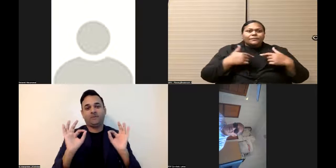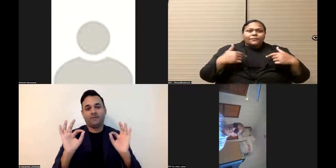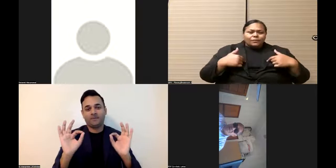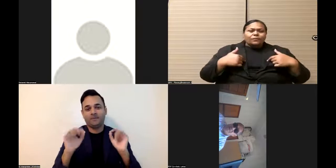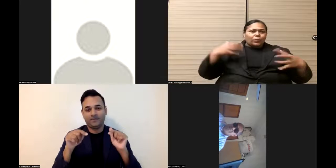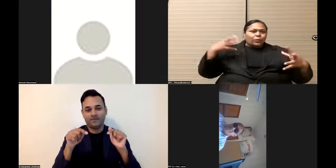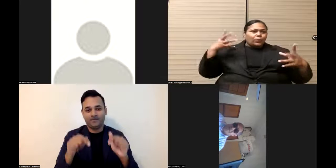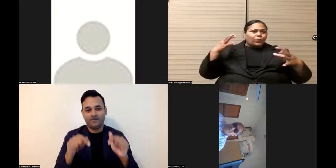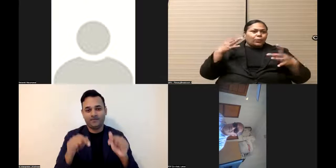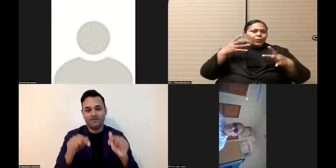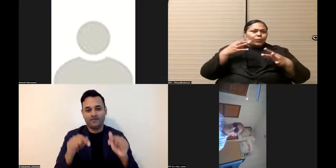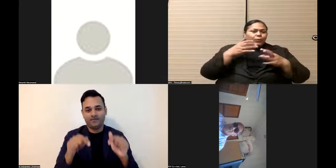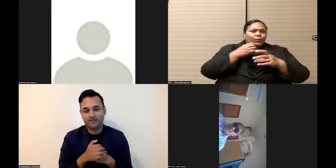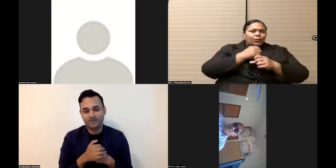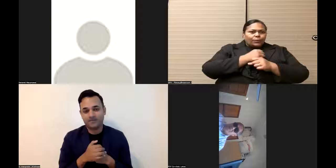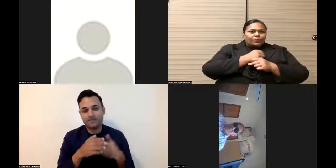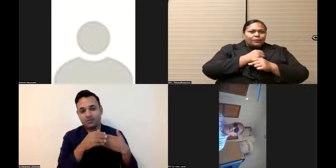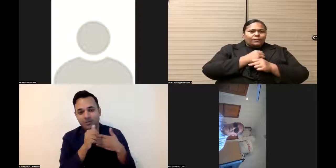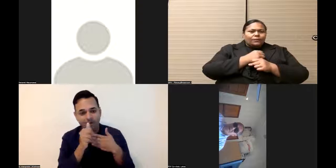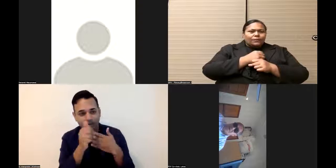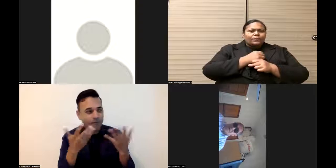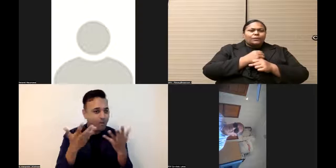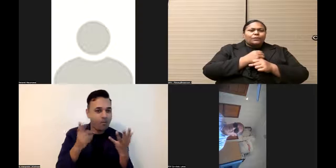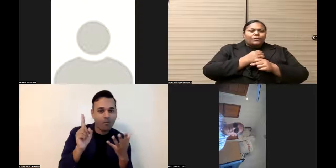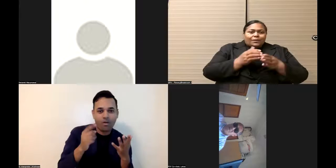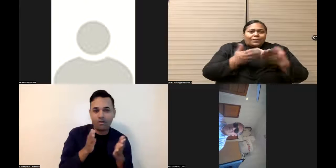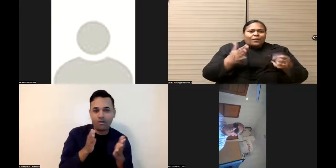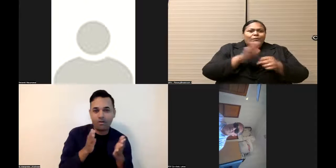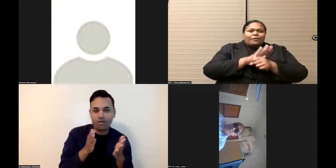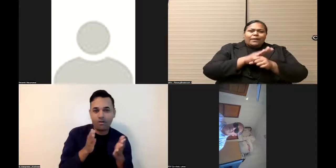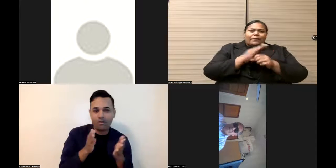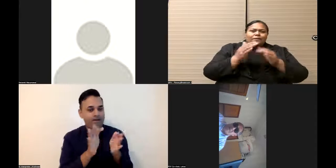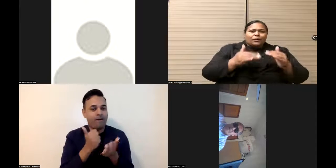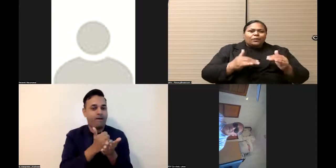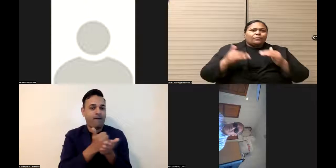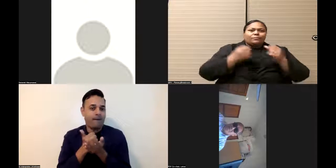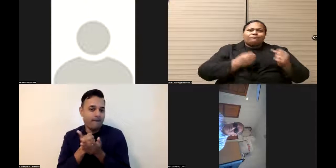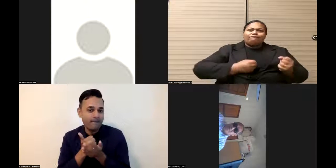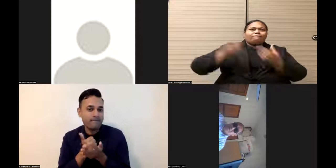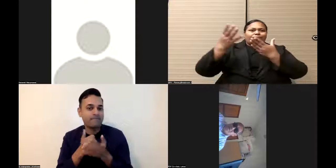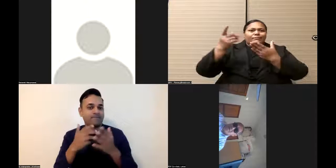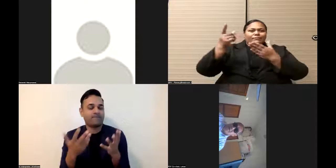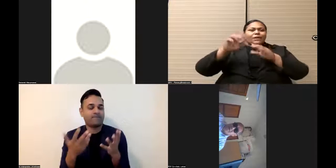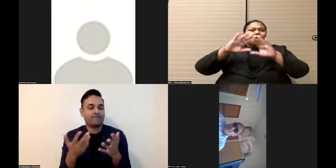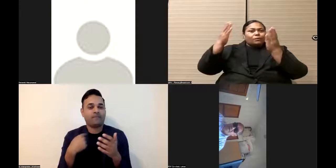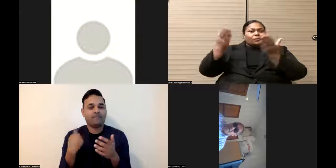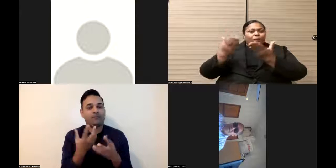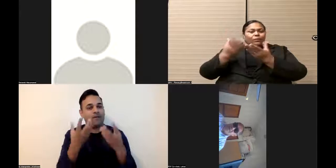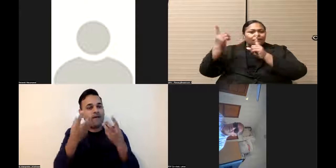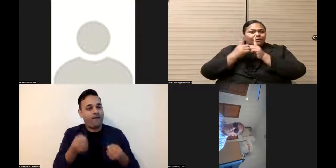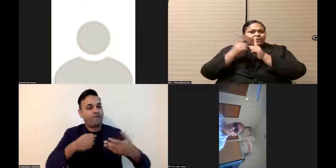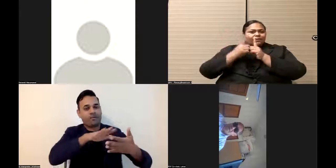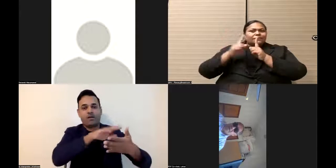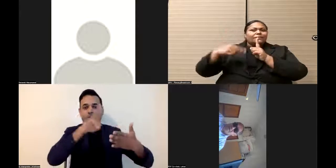Global Disability Summit, which will happen in the next few hours. I want to reiterate